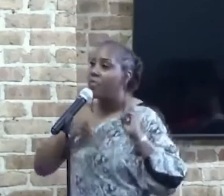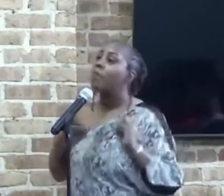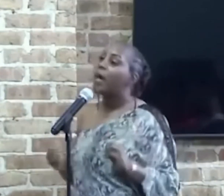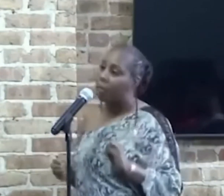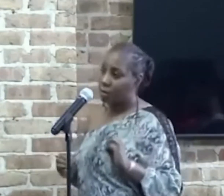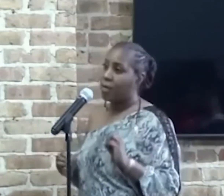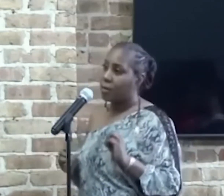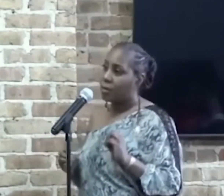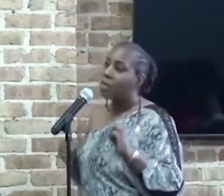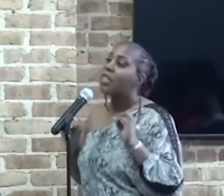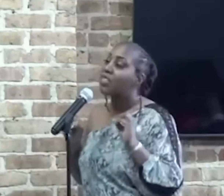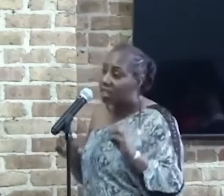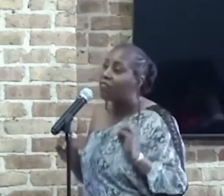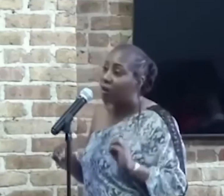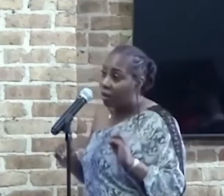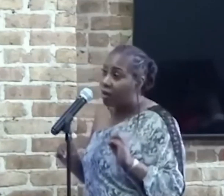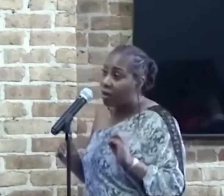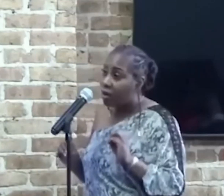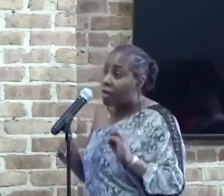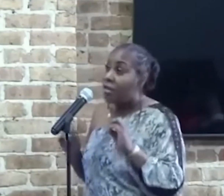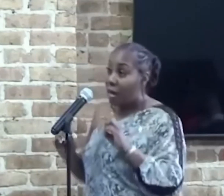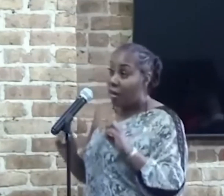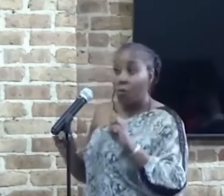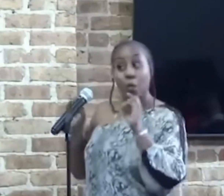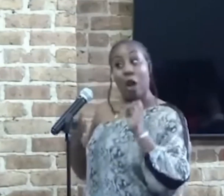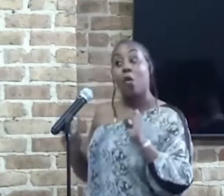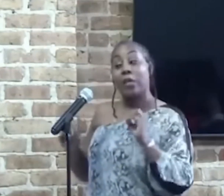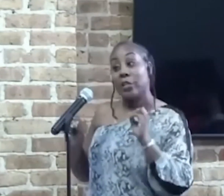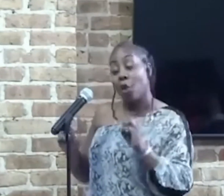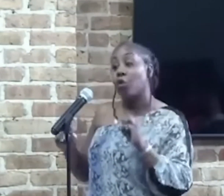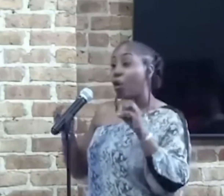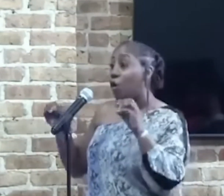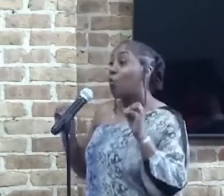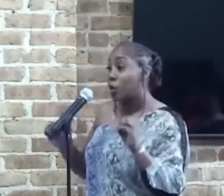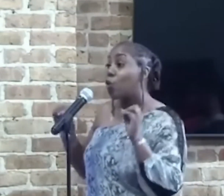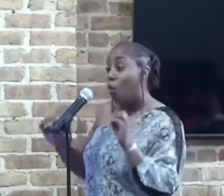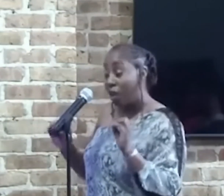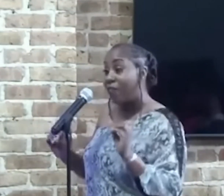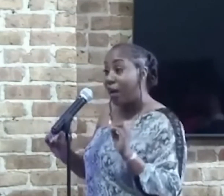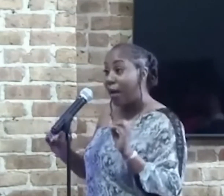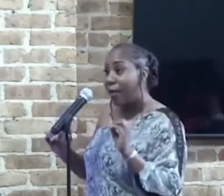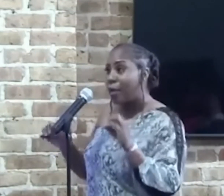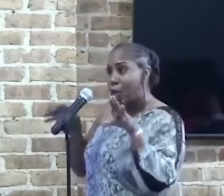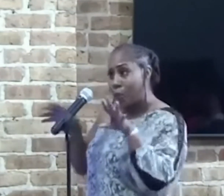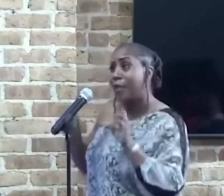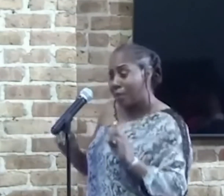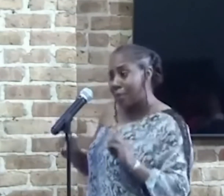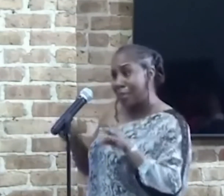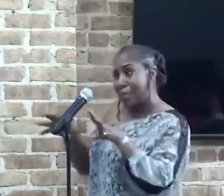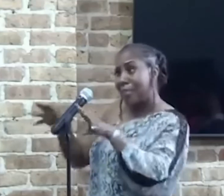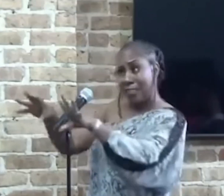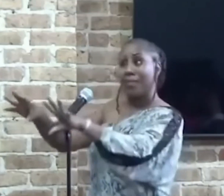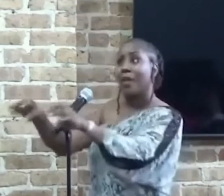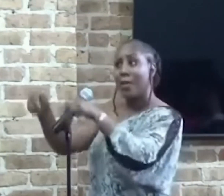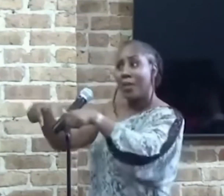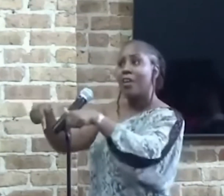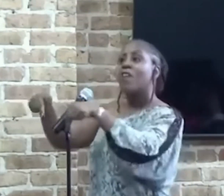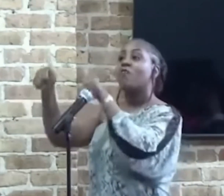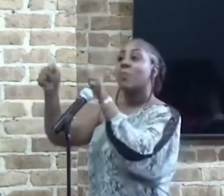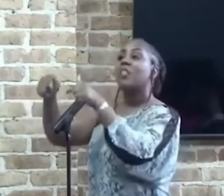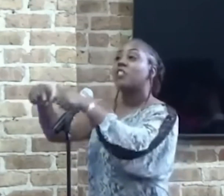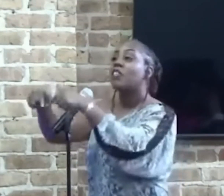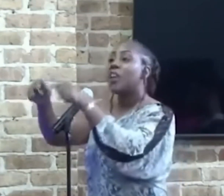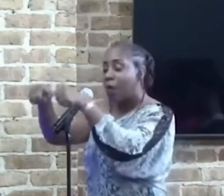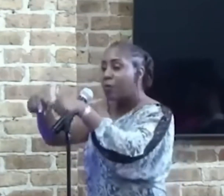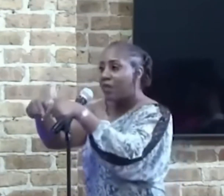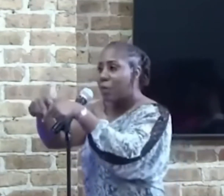care of the migrants. Thus far. Now, we already know the only ones who qualify to become citizens in asylum here